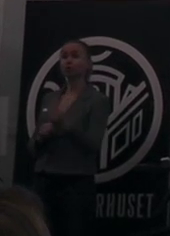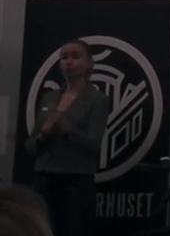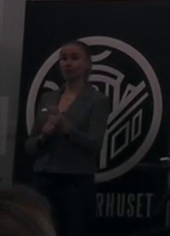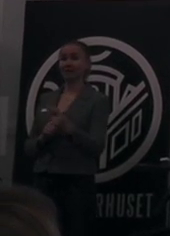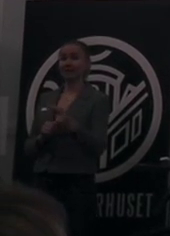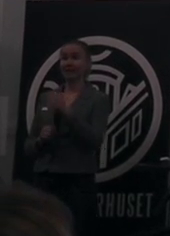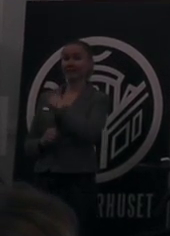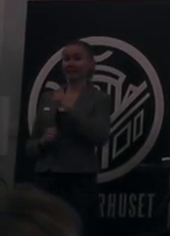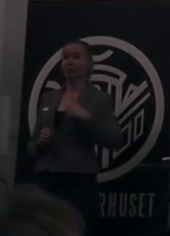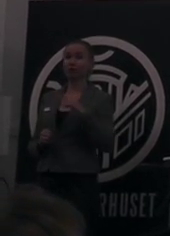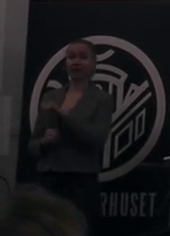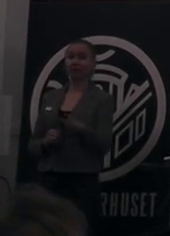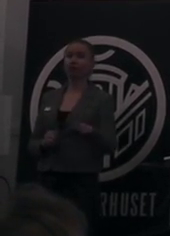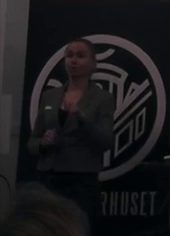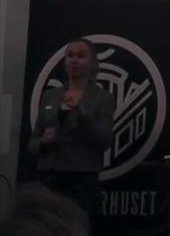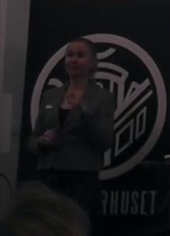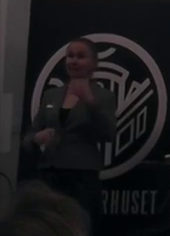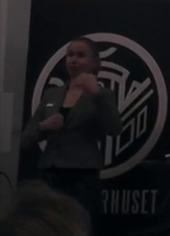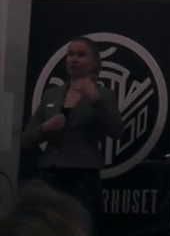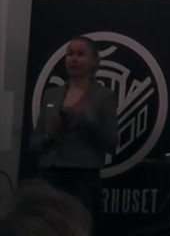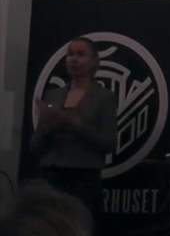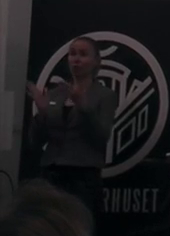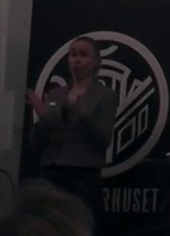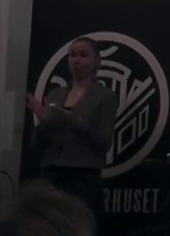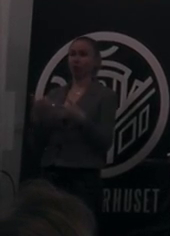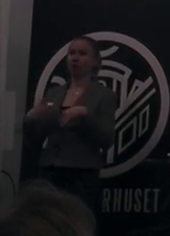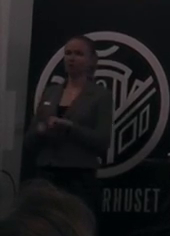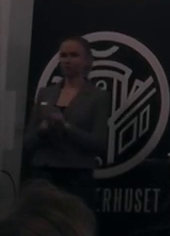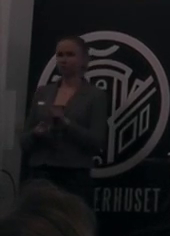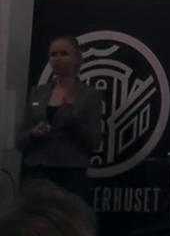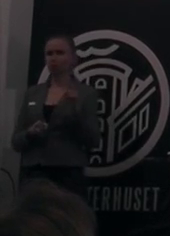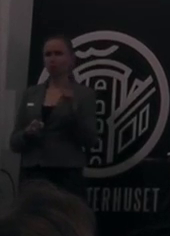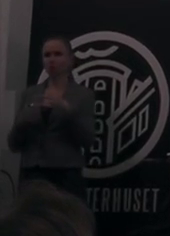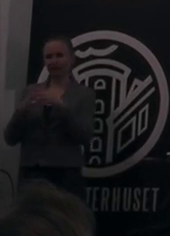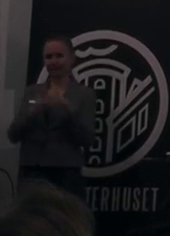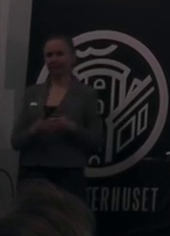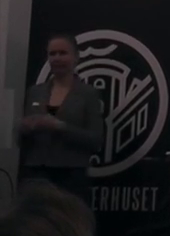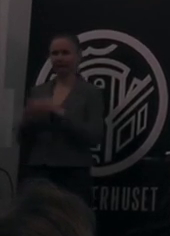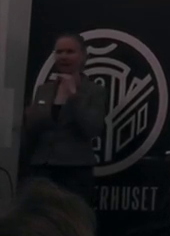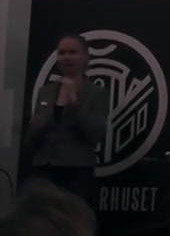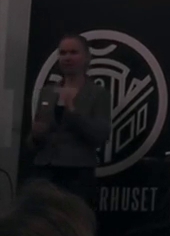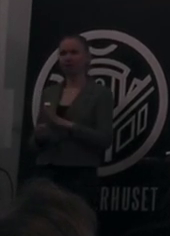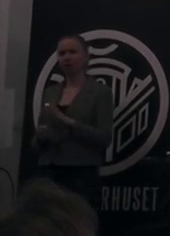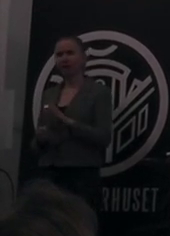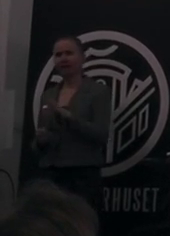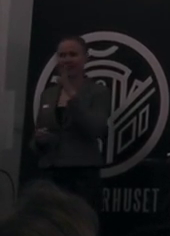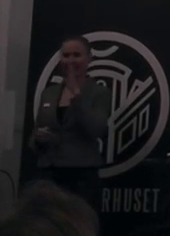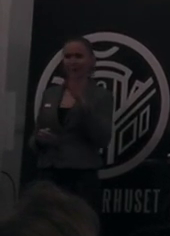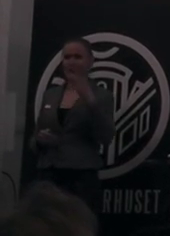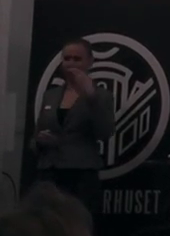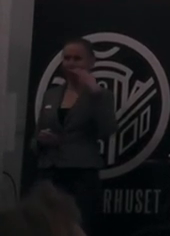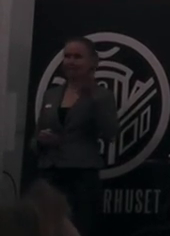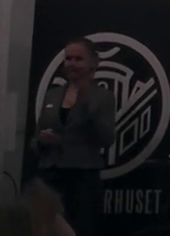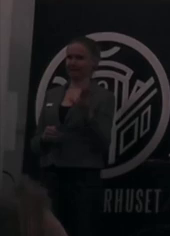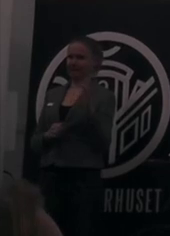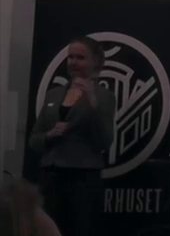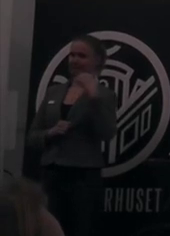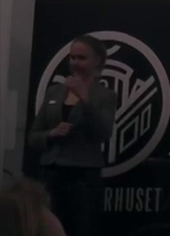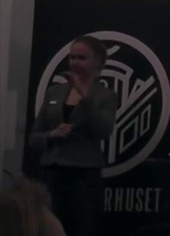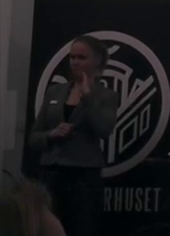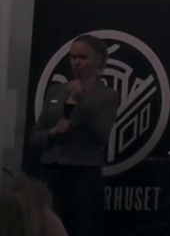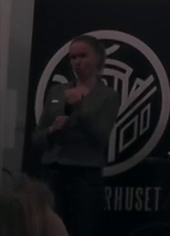counter-demonstrators. What we would call in the U.S. neo-Nazis, because they actually do use the Nazi insignia as one of